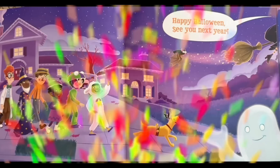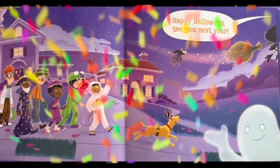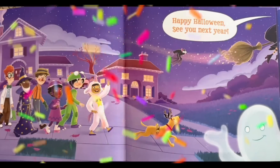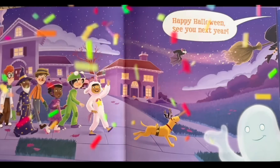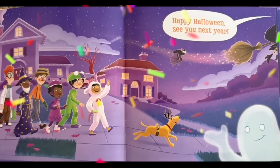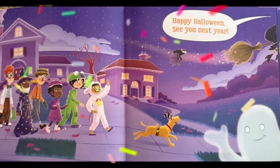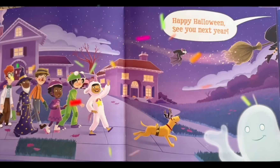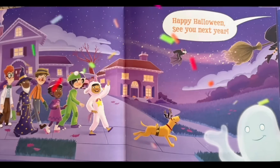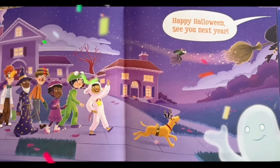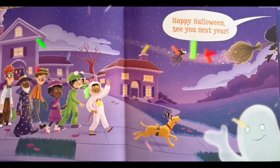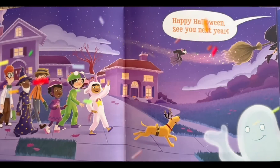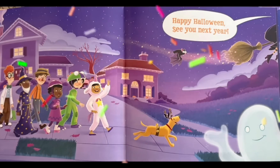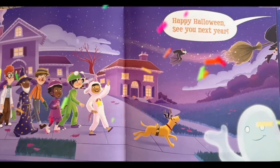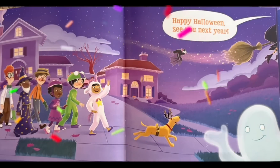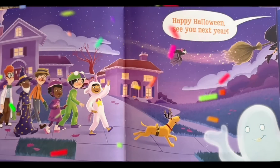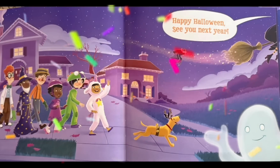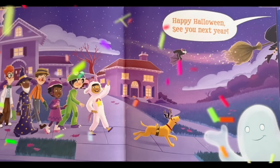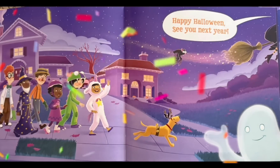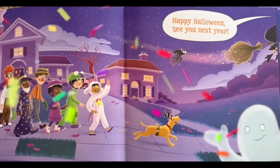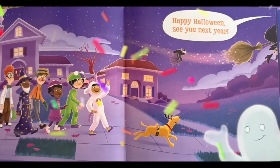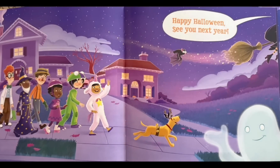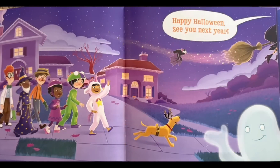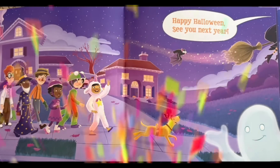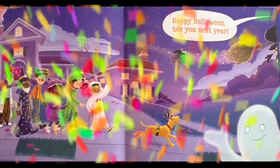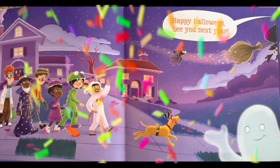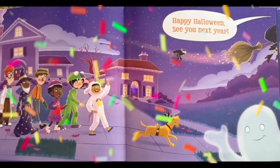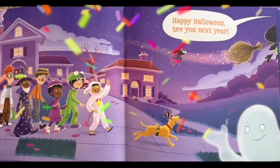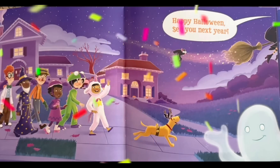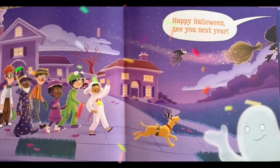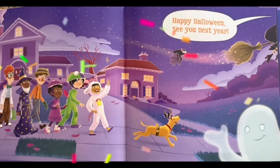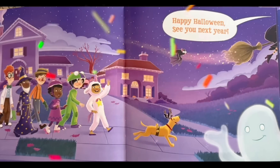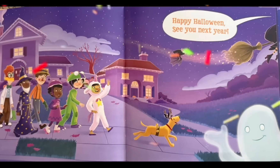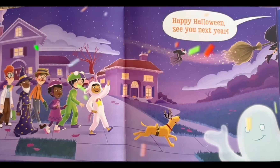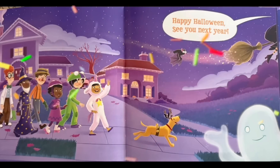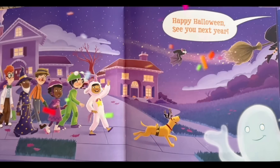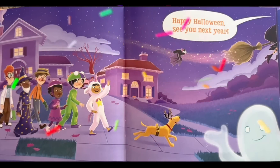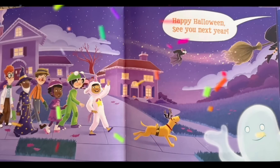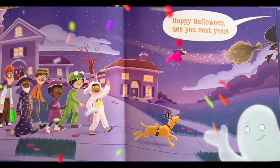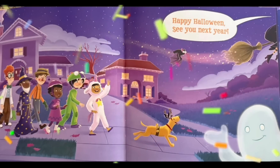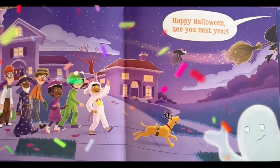Happy Halloween! See you next year!